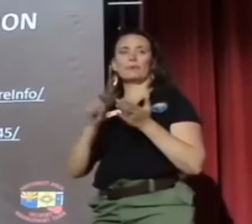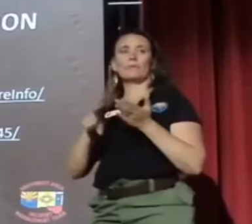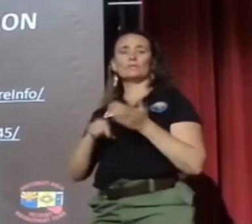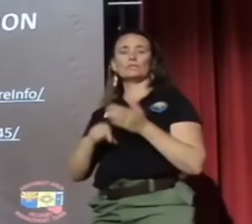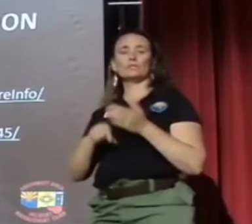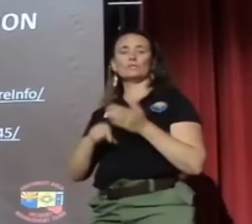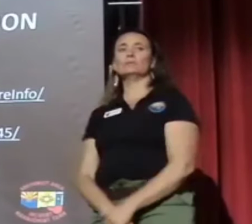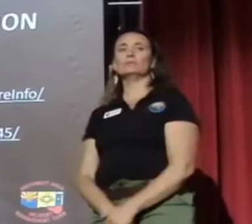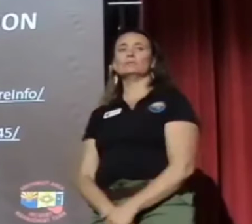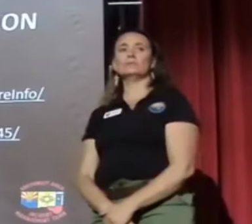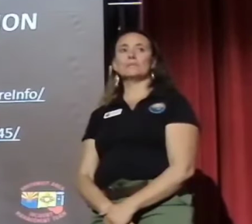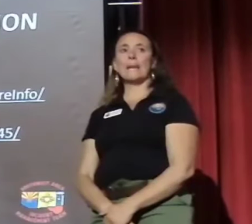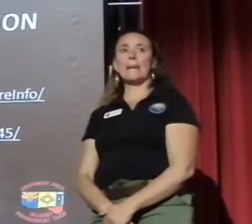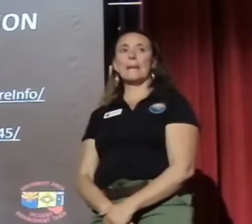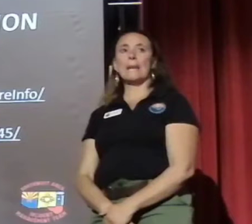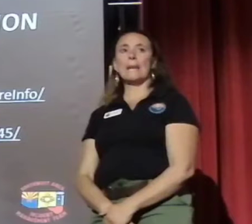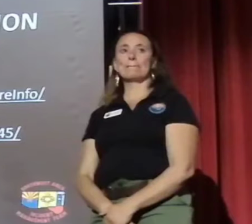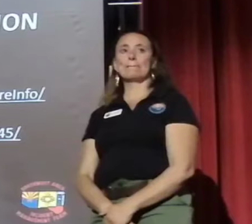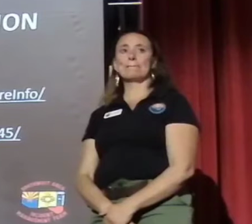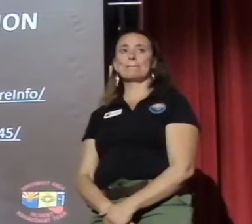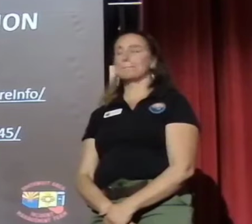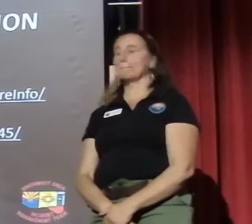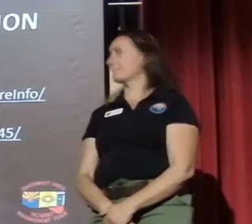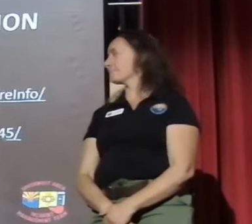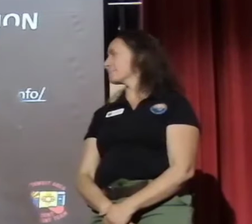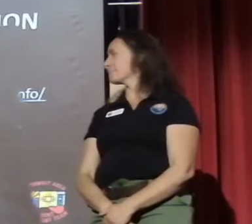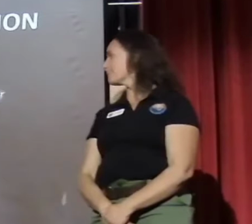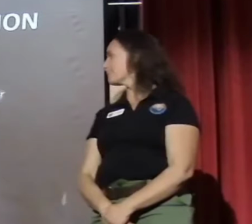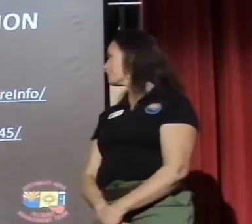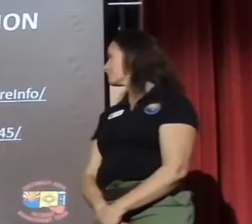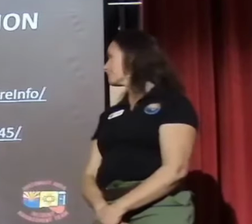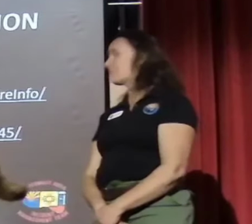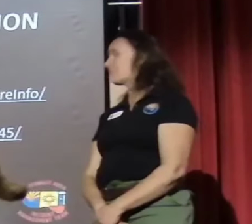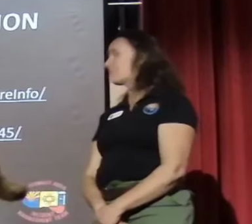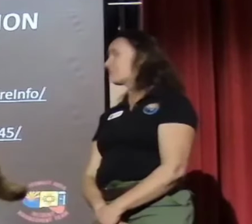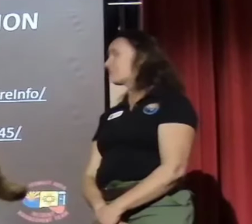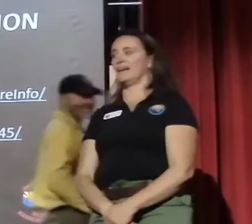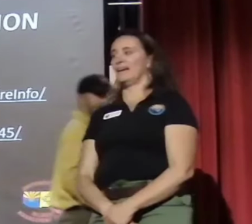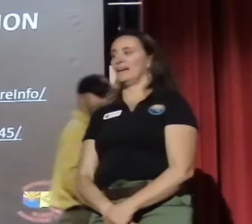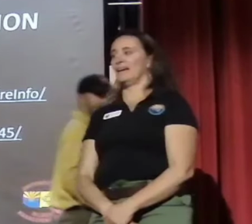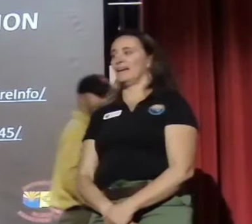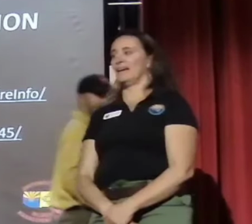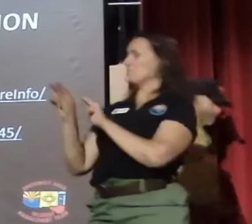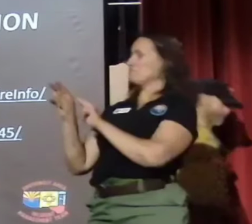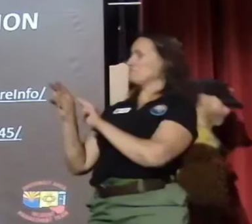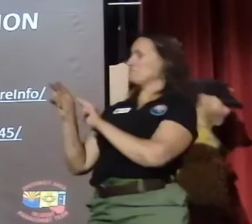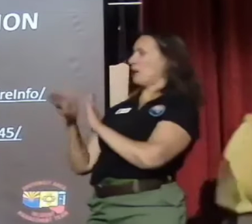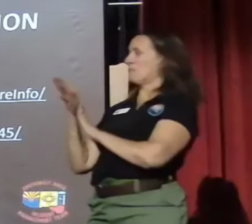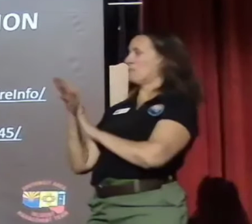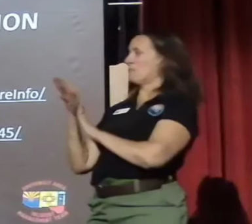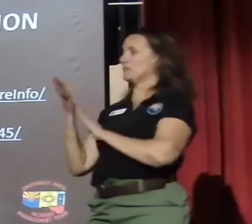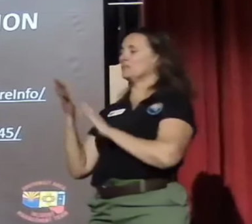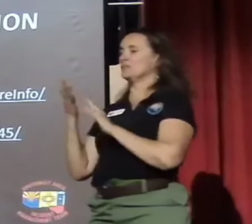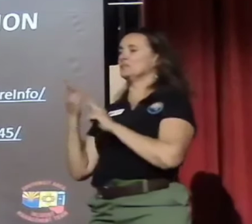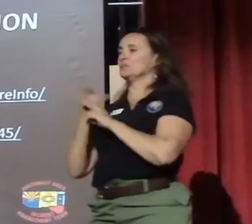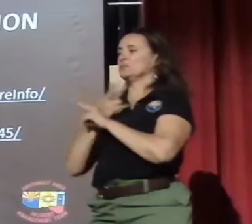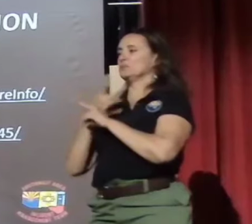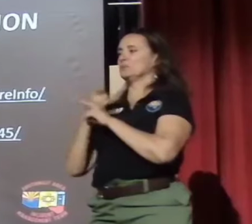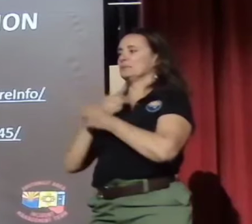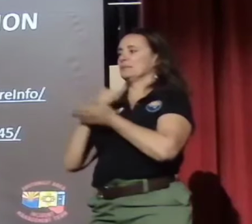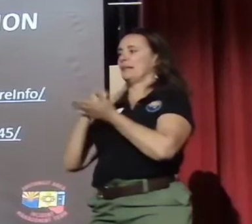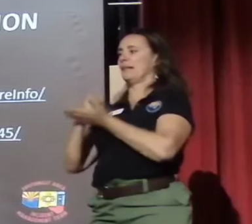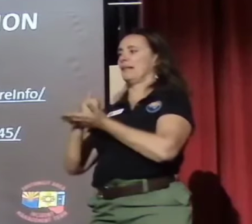risk matrix you were looking at Caleb, so I'm assuming that our operations folks use to help